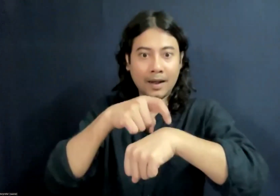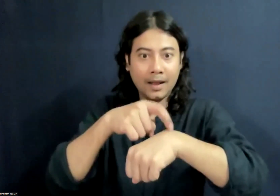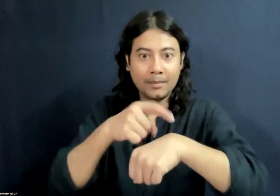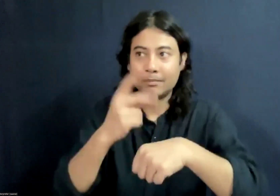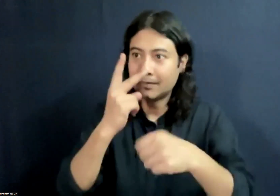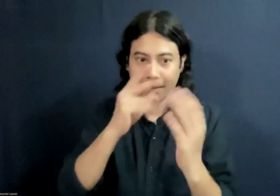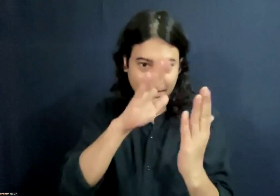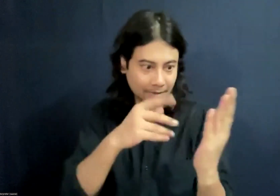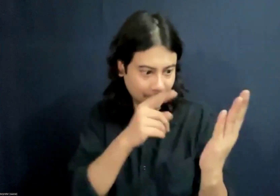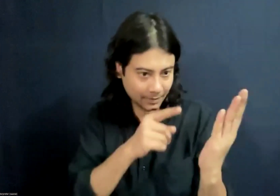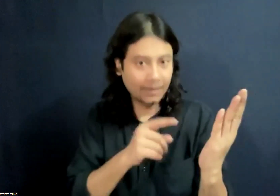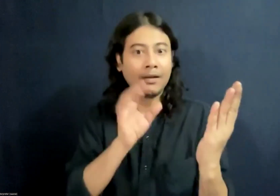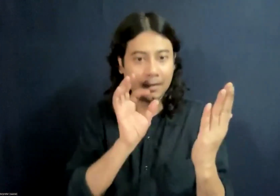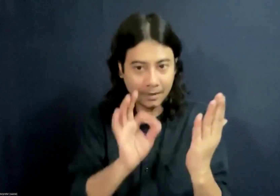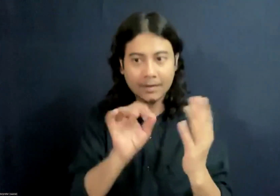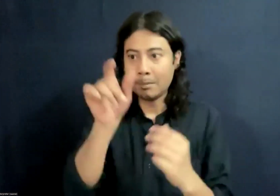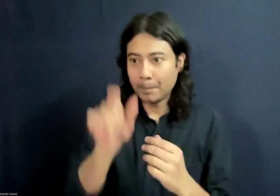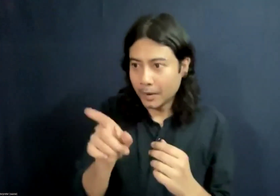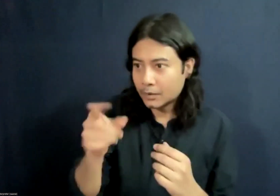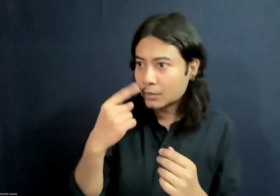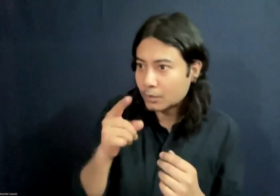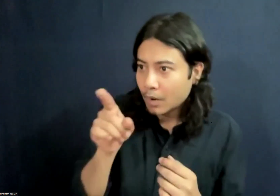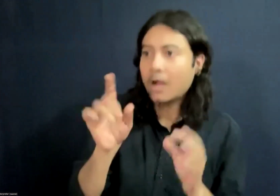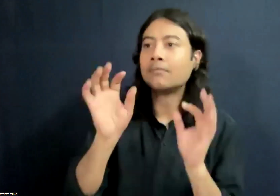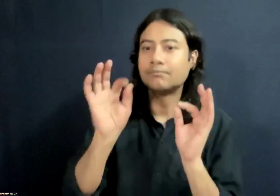things before you give charity to any place.